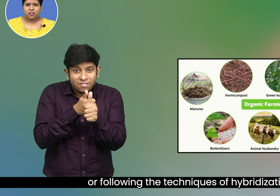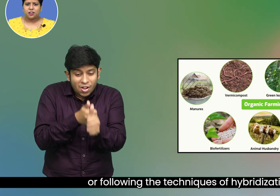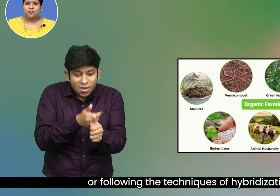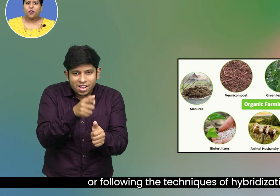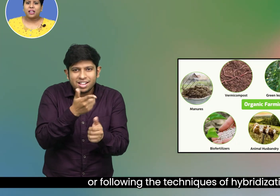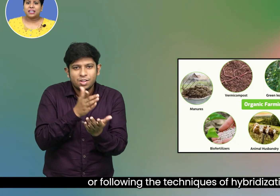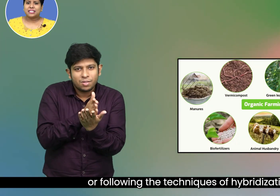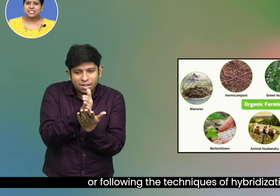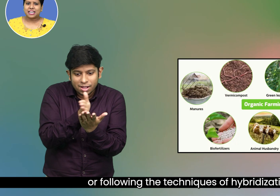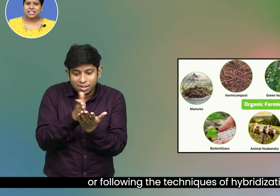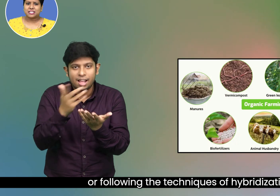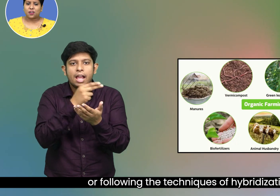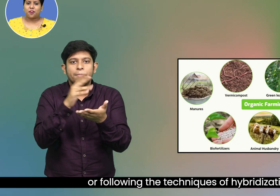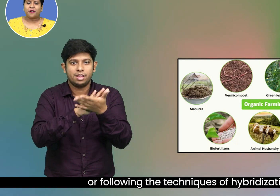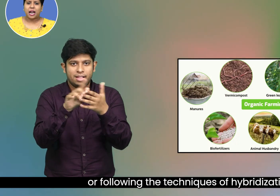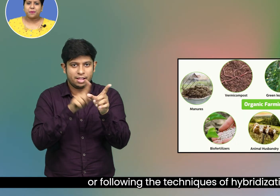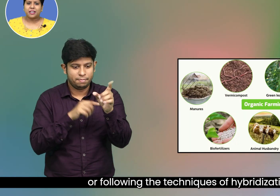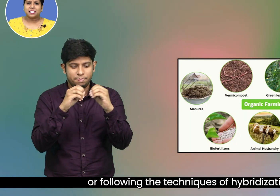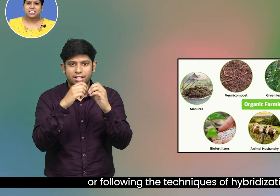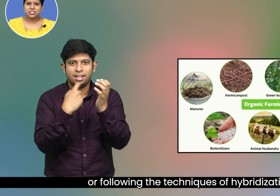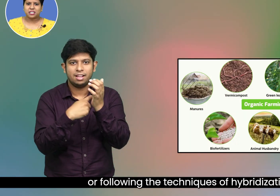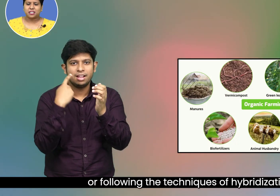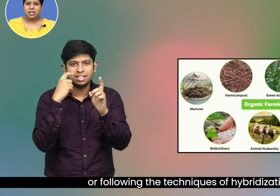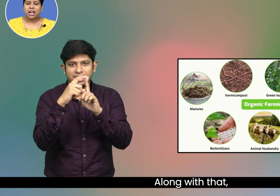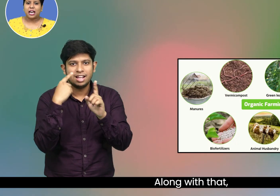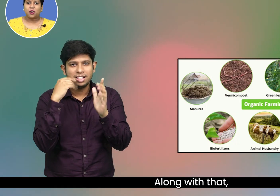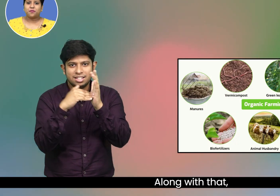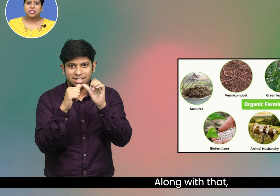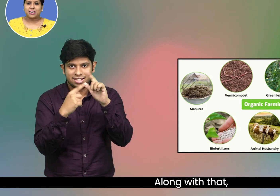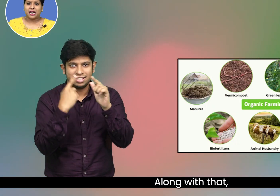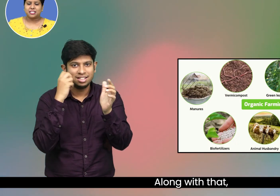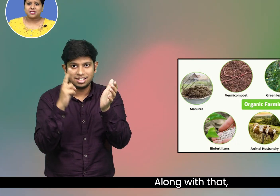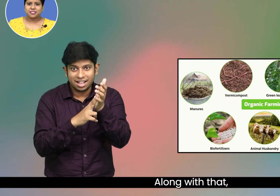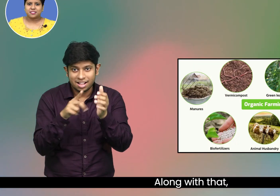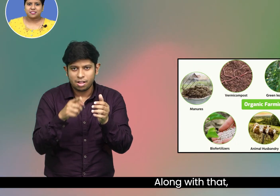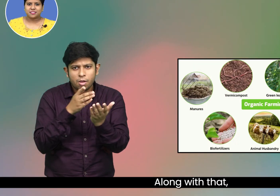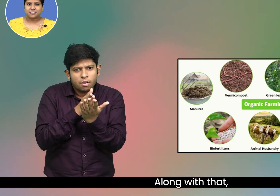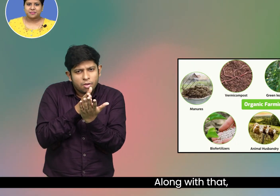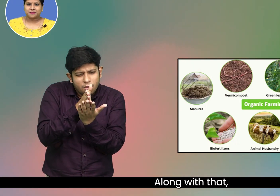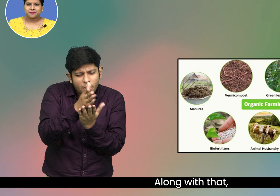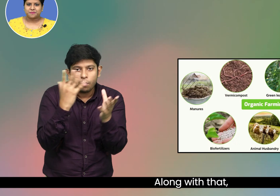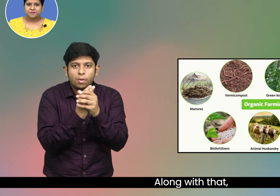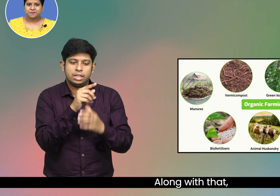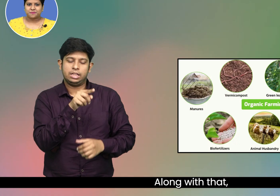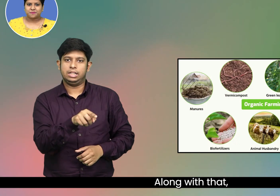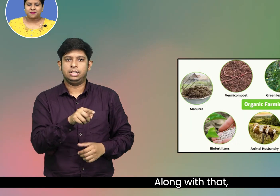or following the techniques of hybridization. Along with that,